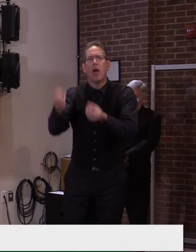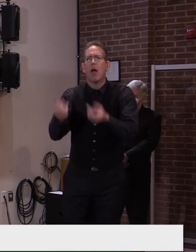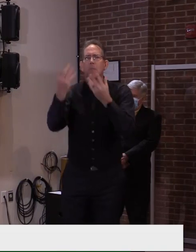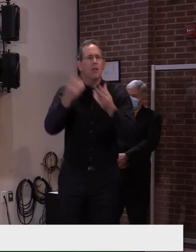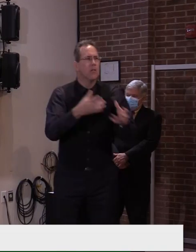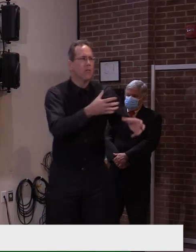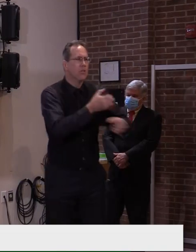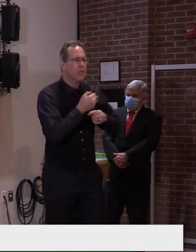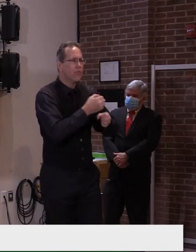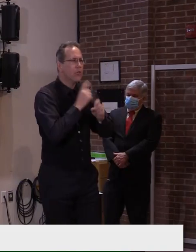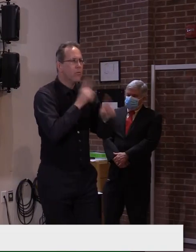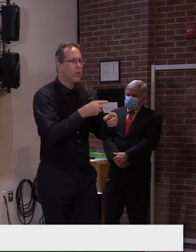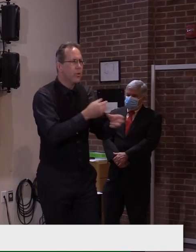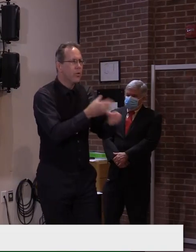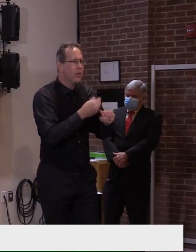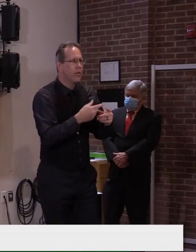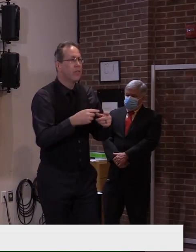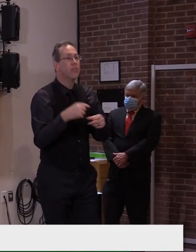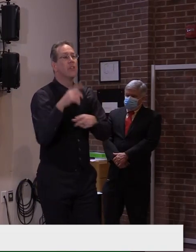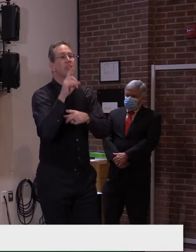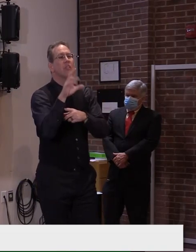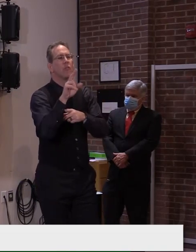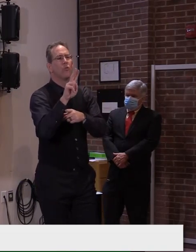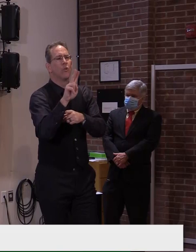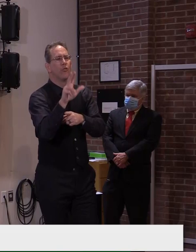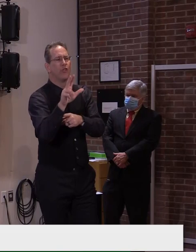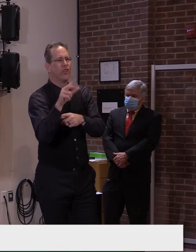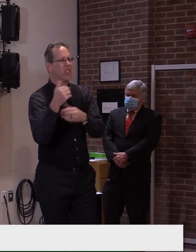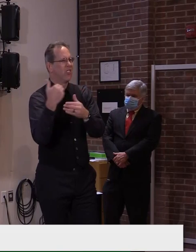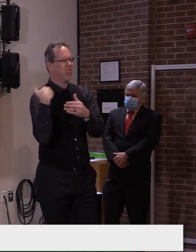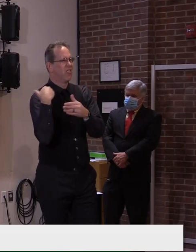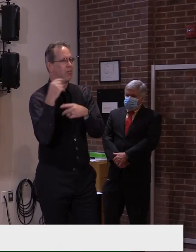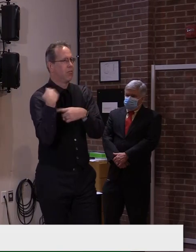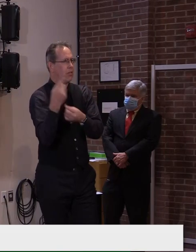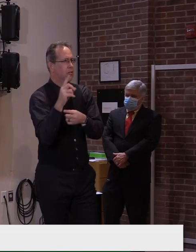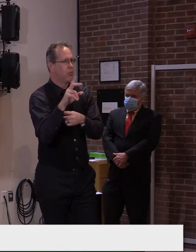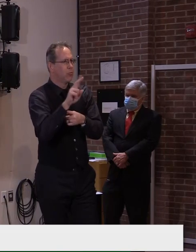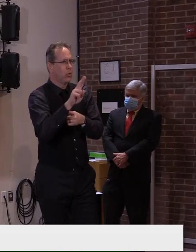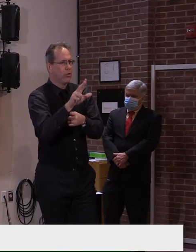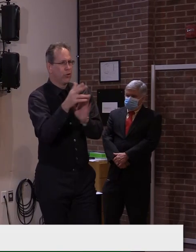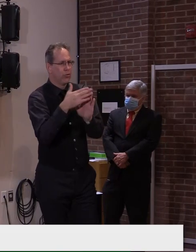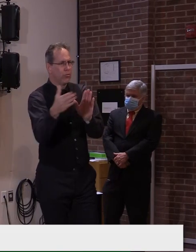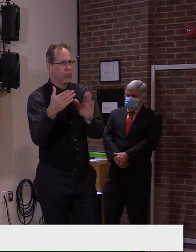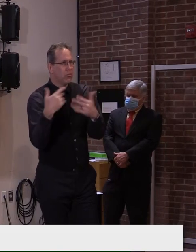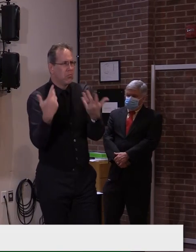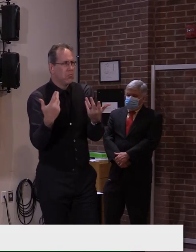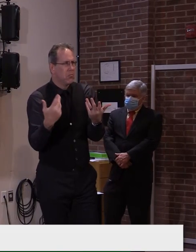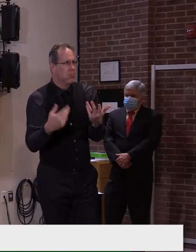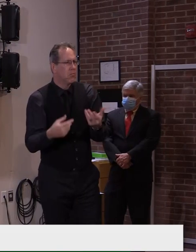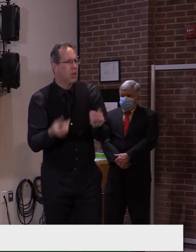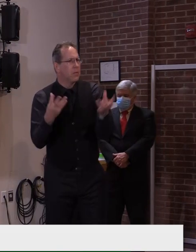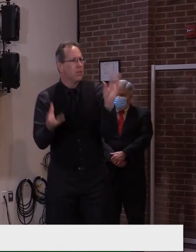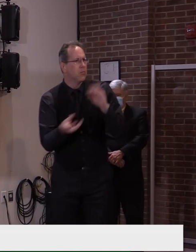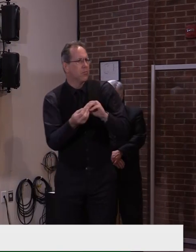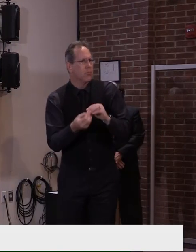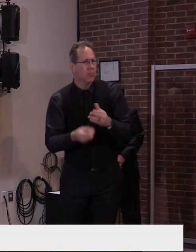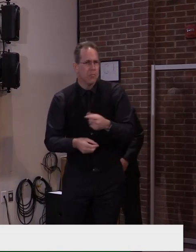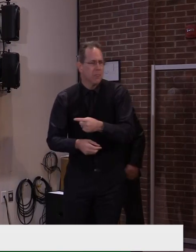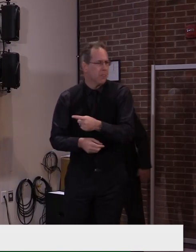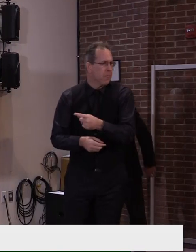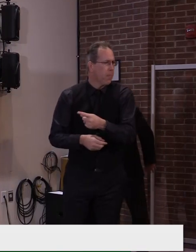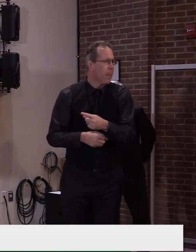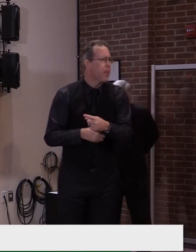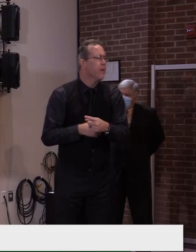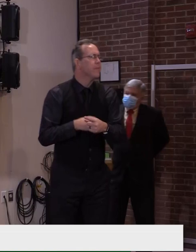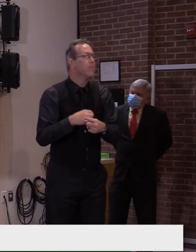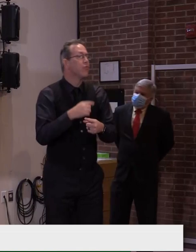I can't, Lisa, I can't give you a rate. I know that since we've been having the self-report mechanism, we're